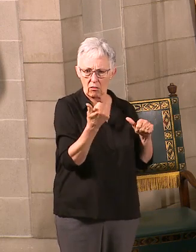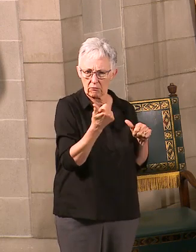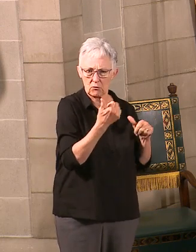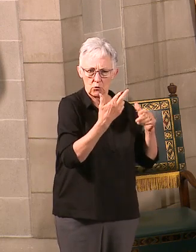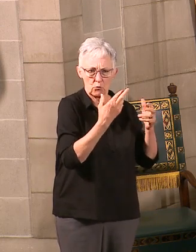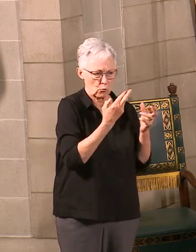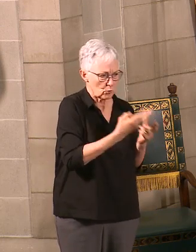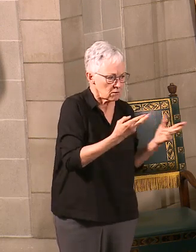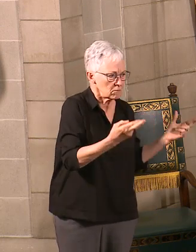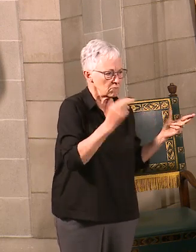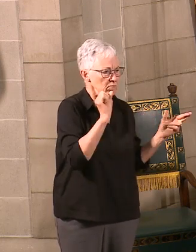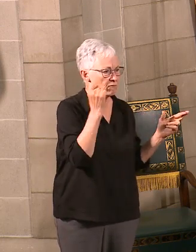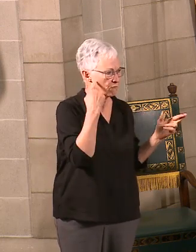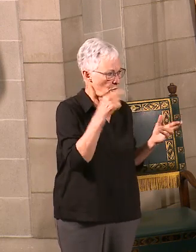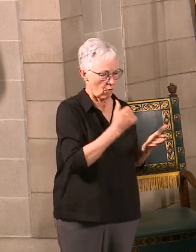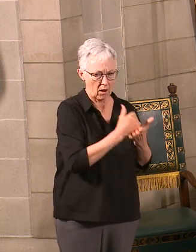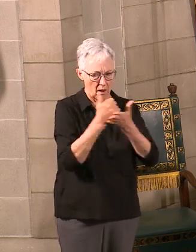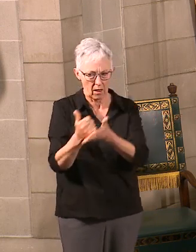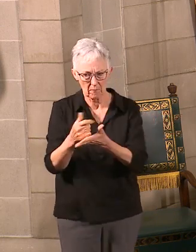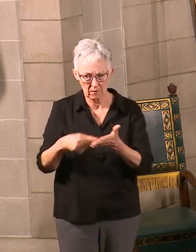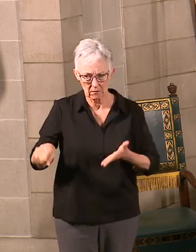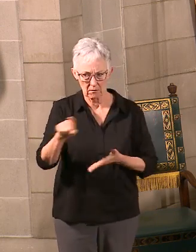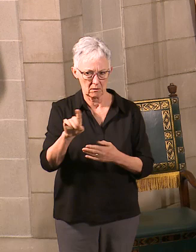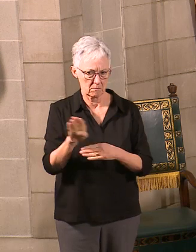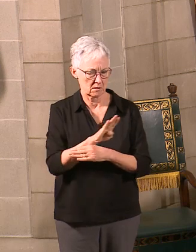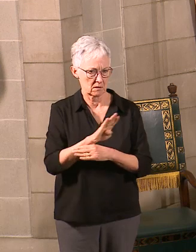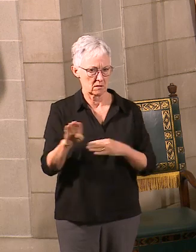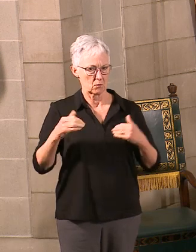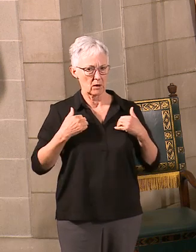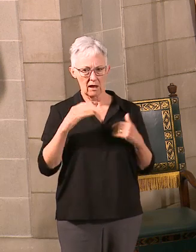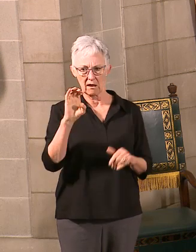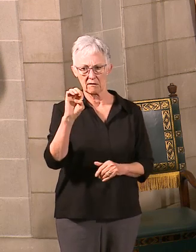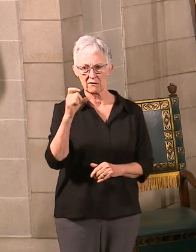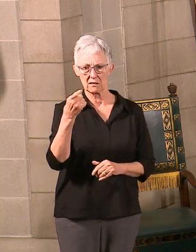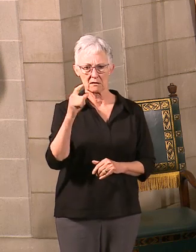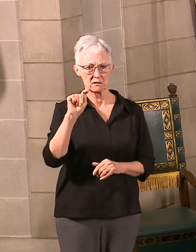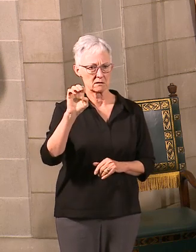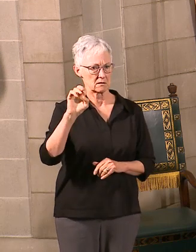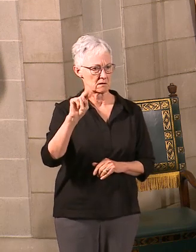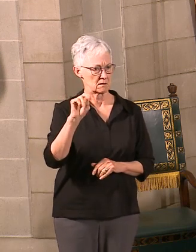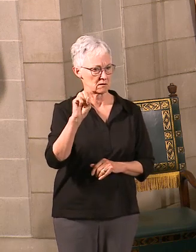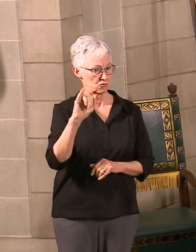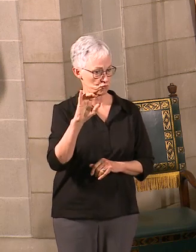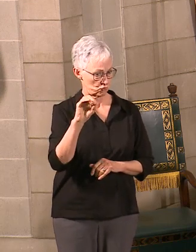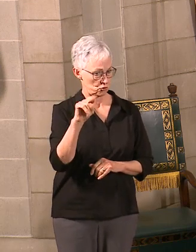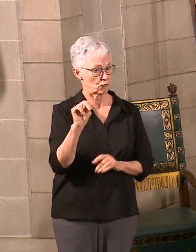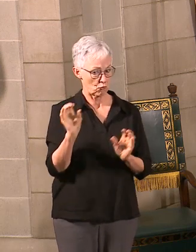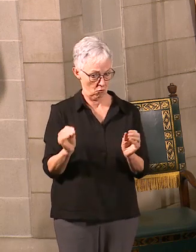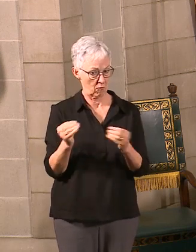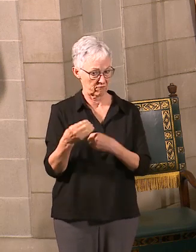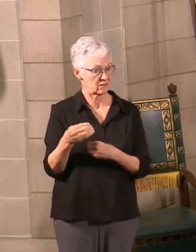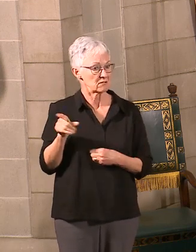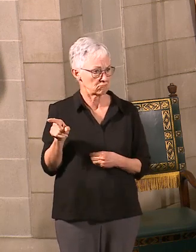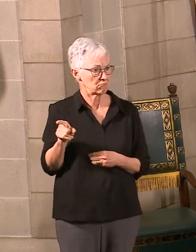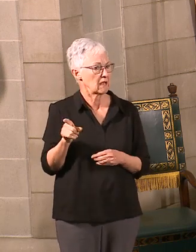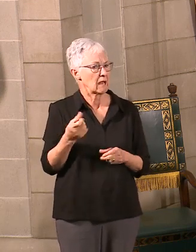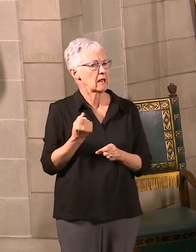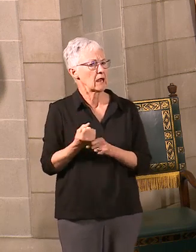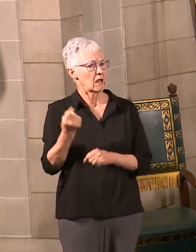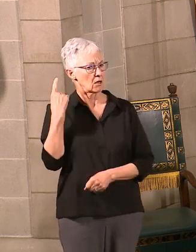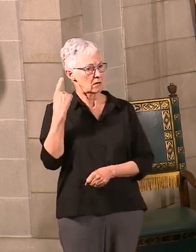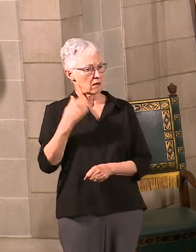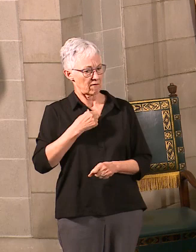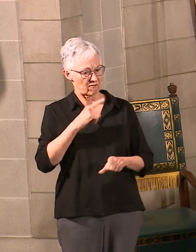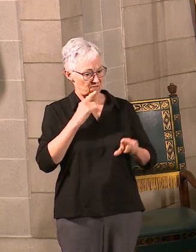extension specialists that are located throughout the state, they are there just as they helped during the flooding last year, as they help in